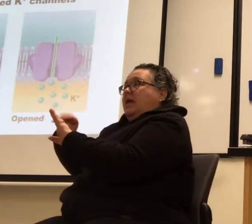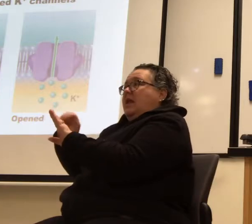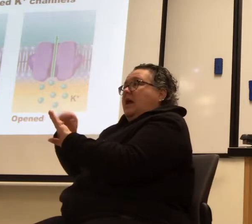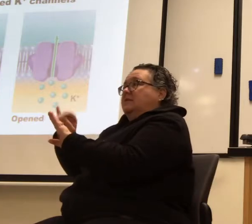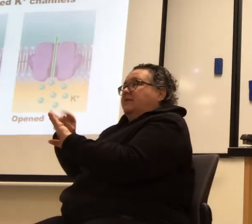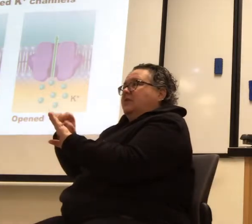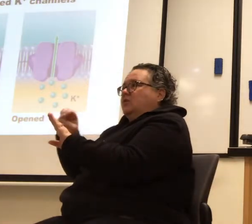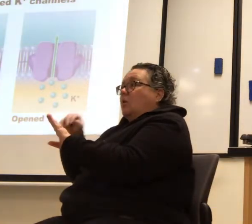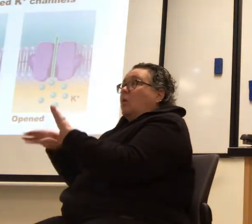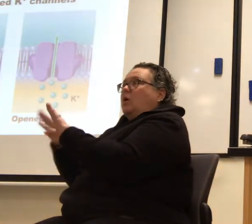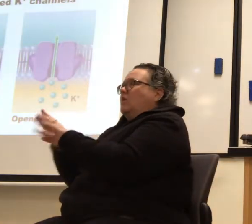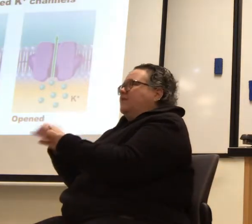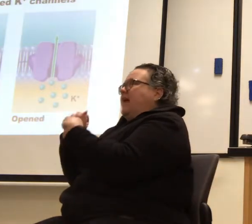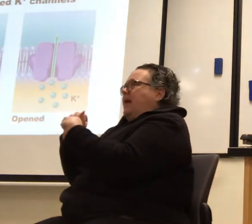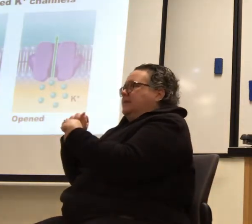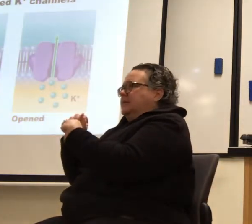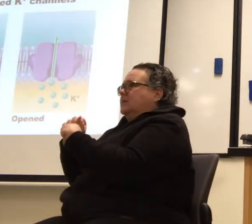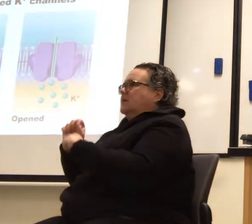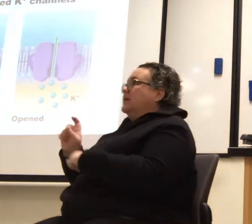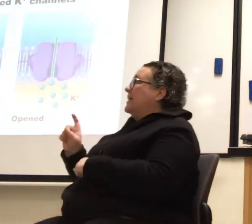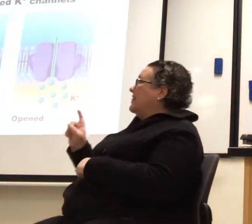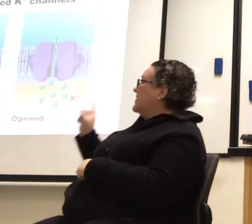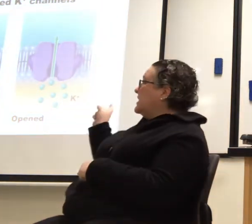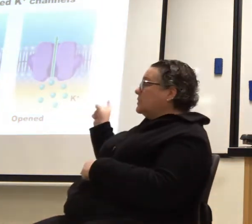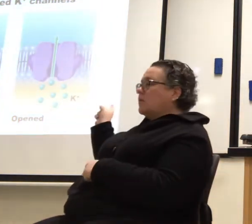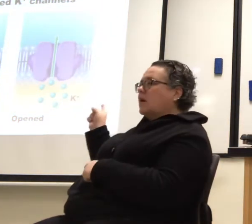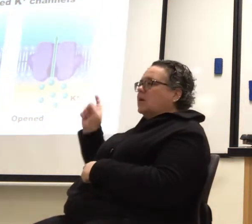mentioned. Kinetics are slow.